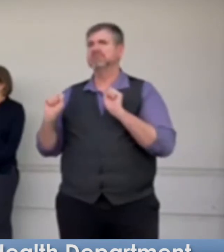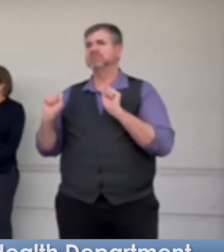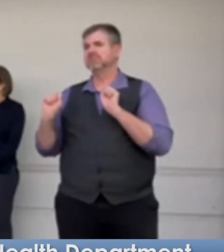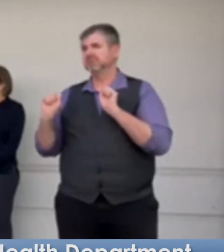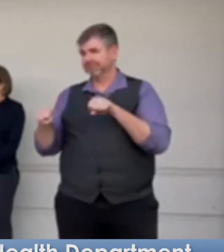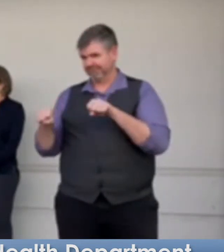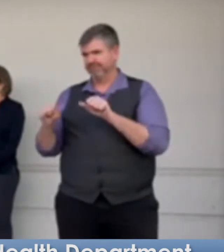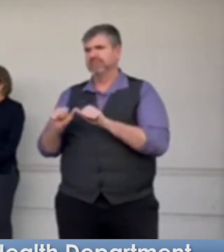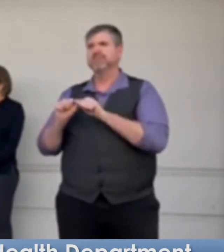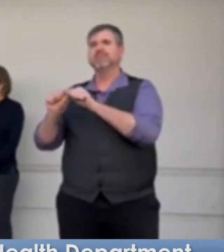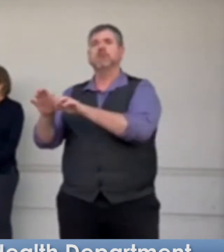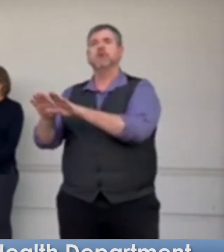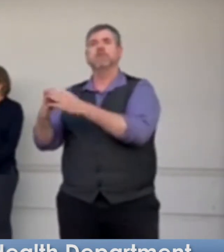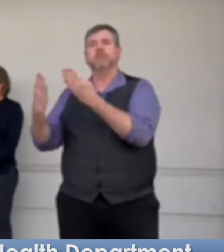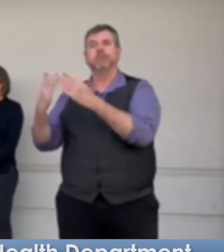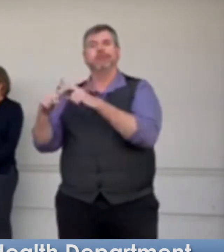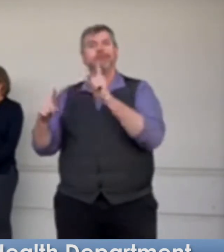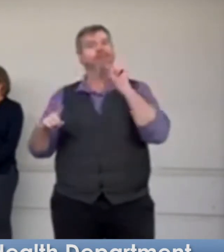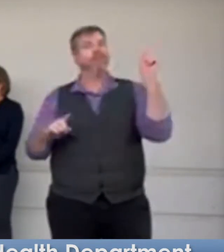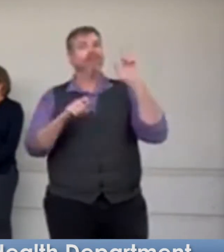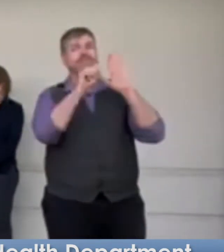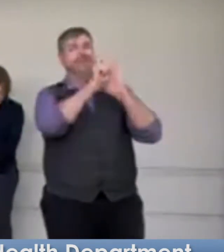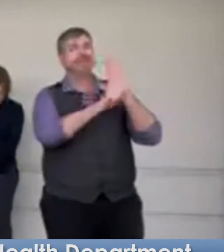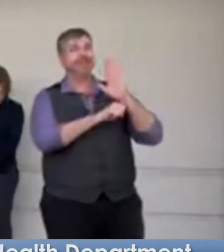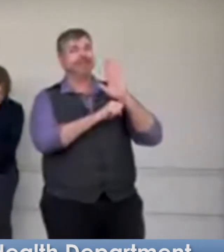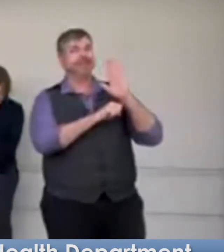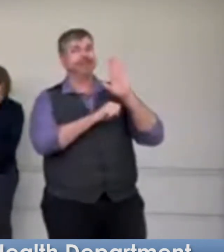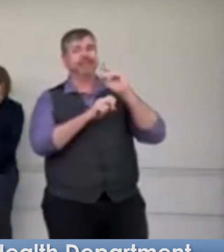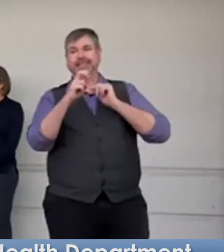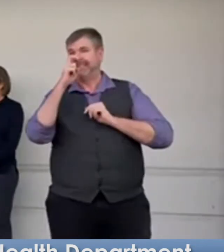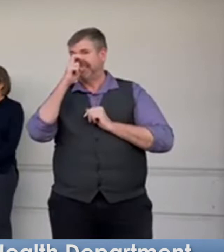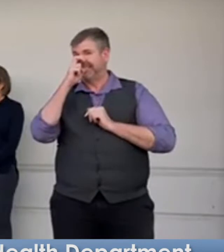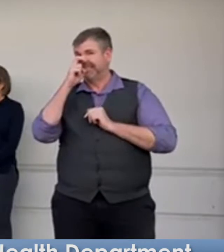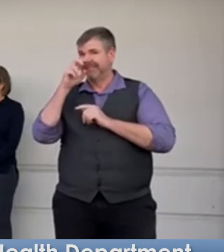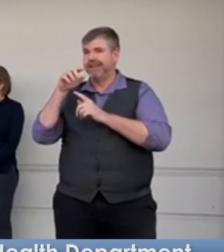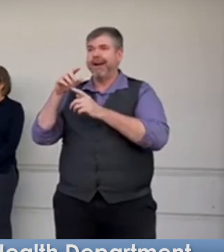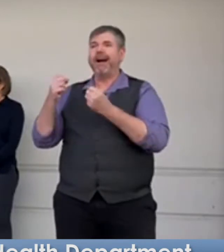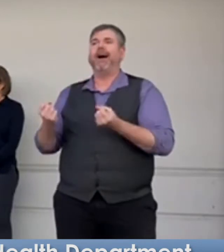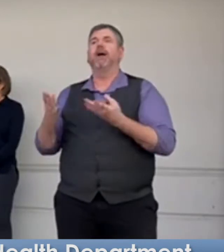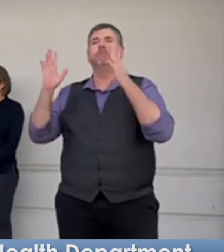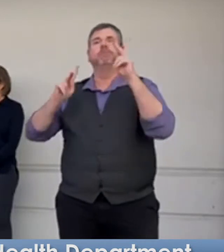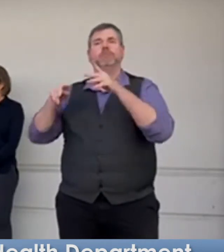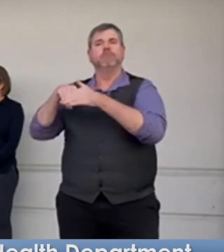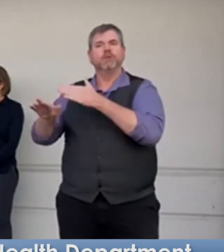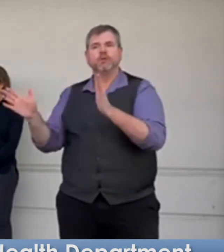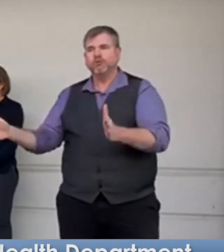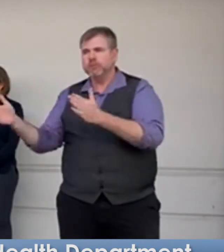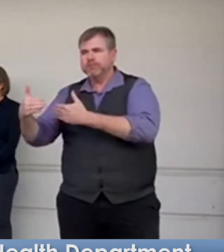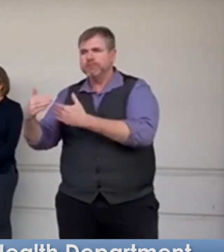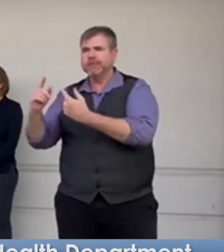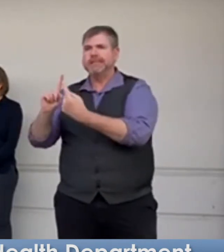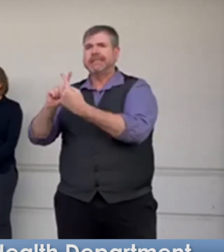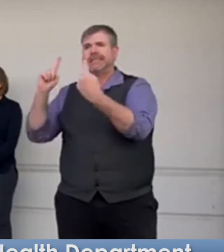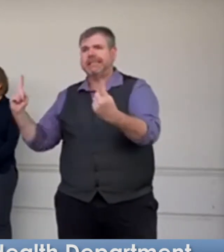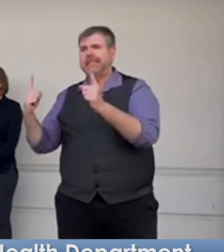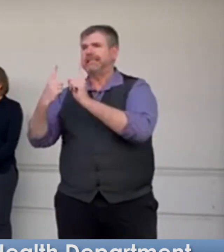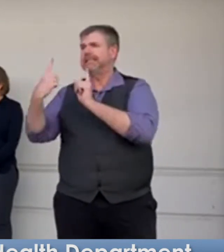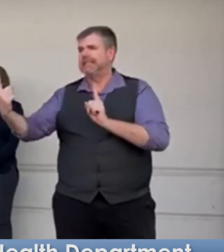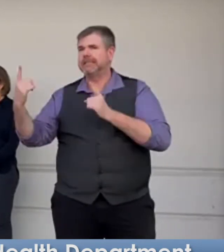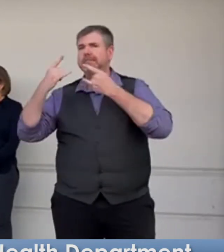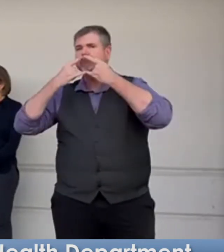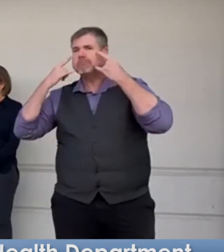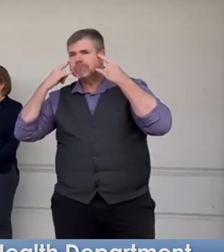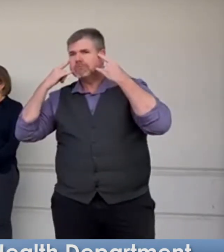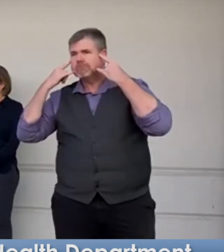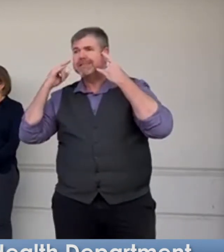the state and that the county has put forward for safer operation of in-person instruction. And schools